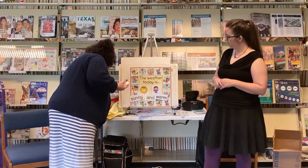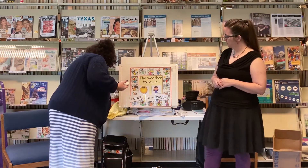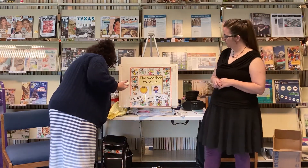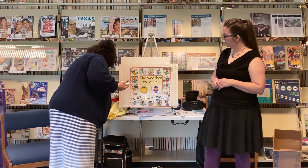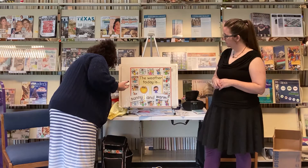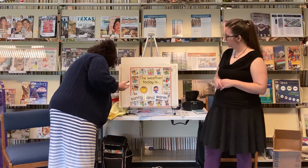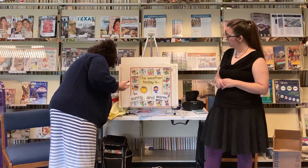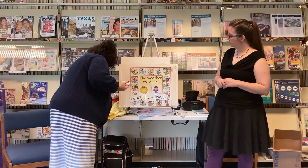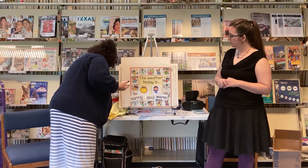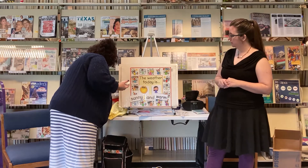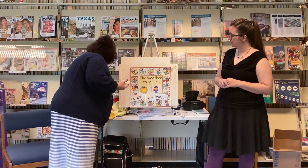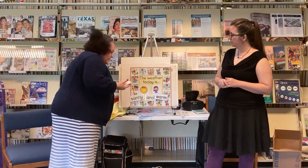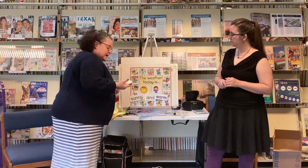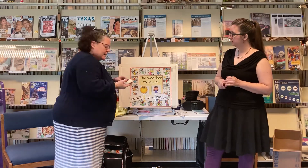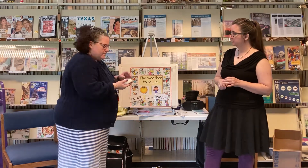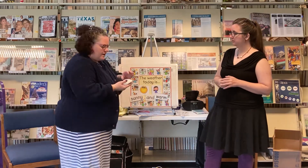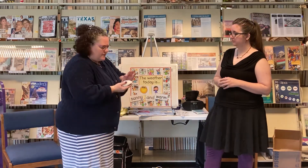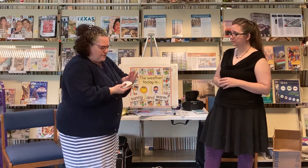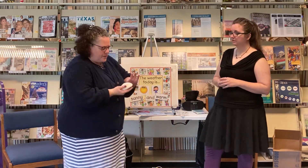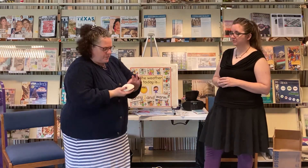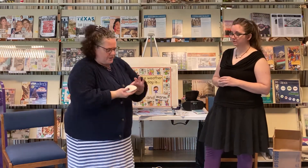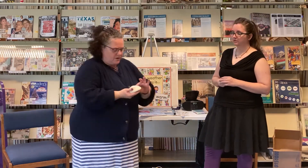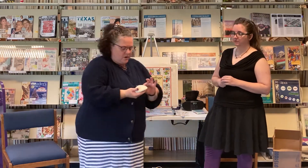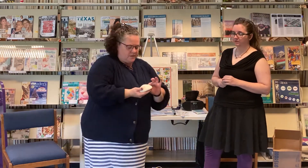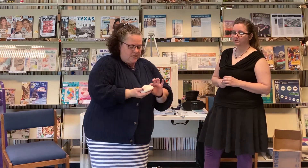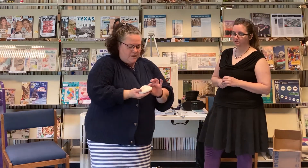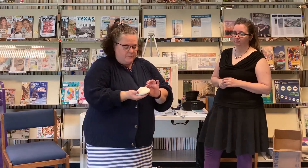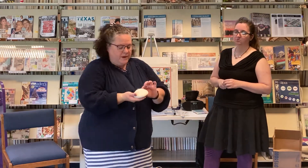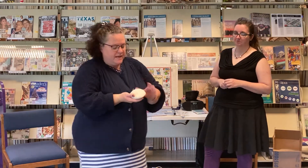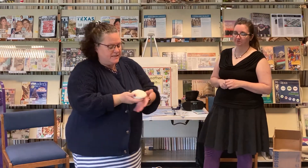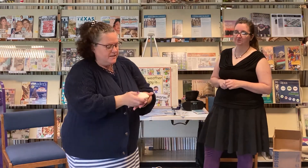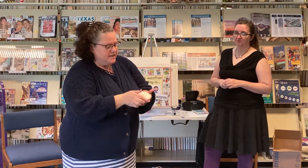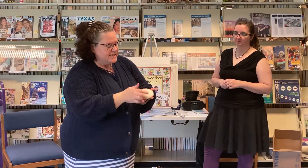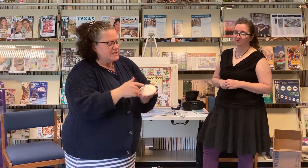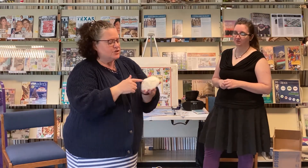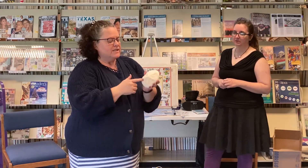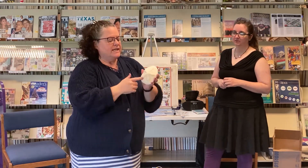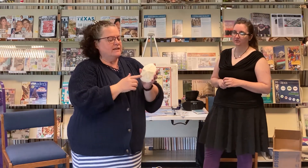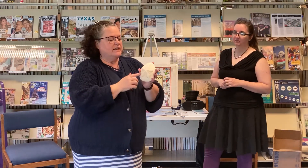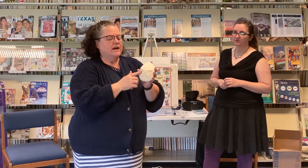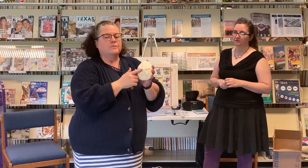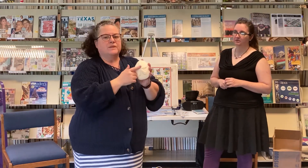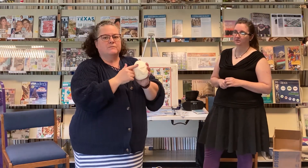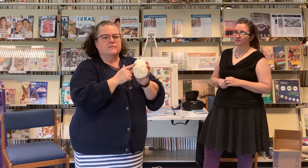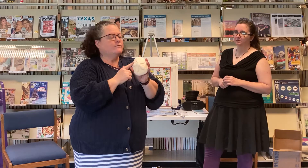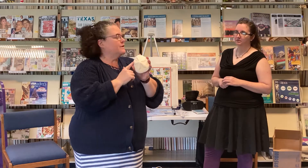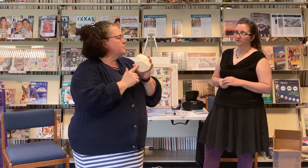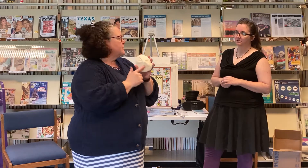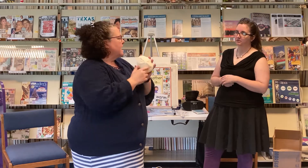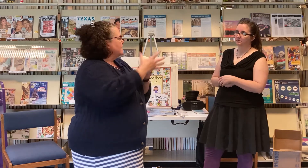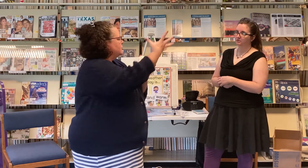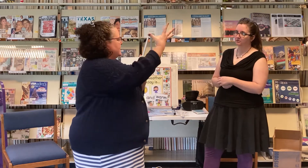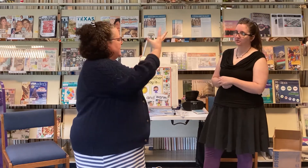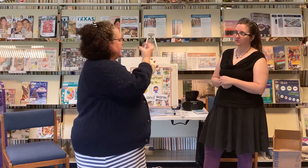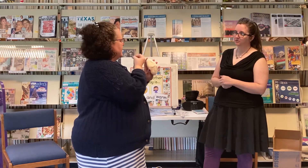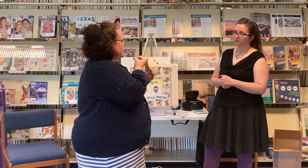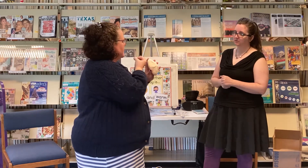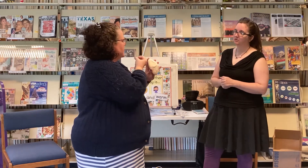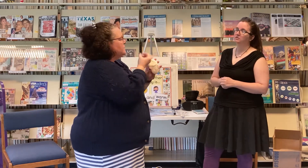but I don't remember what they're called. But these actually help them filter algae in okay. so